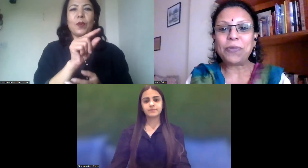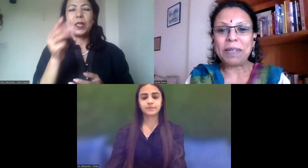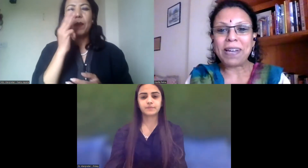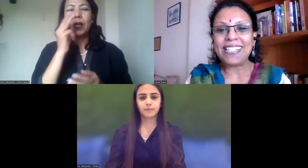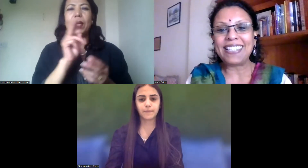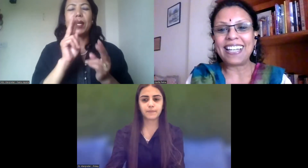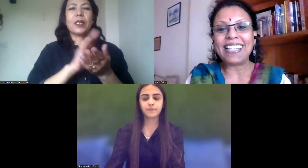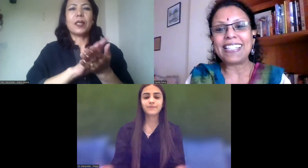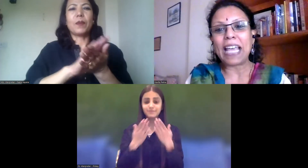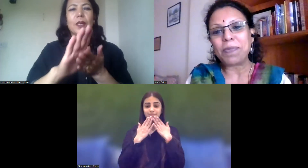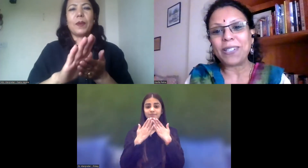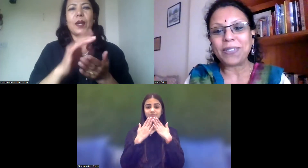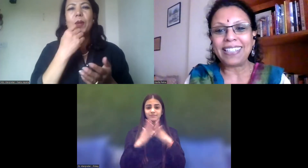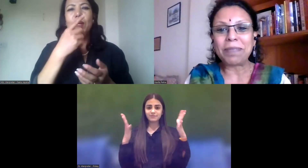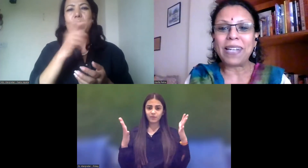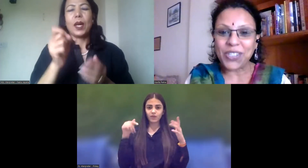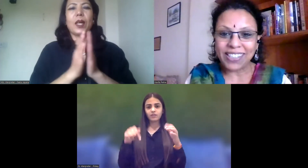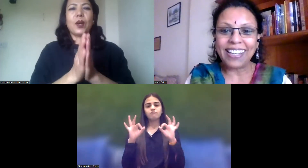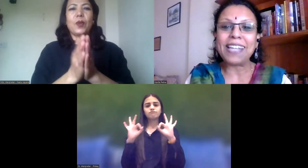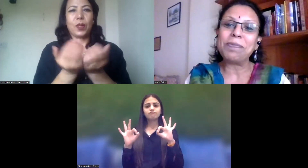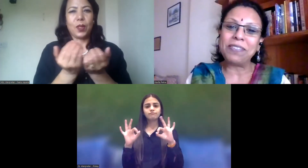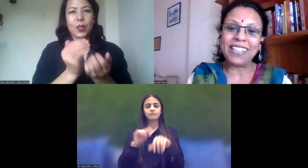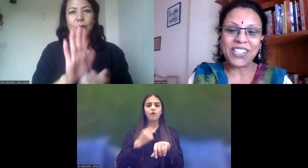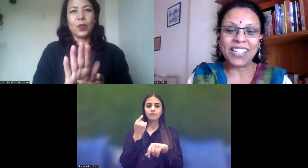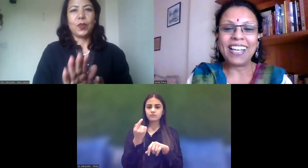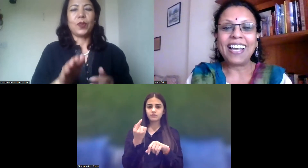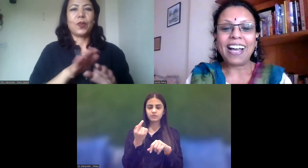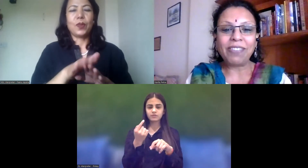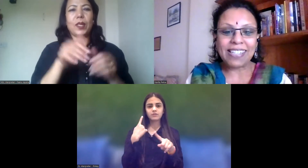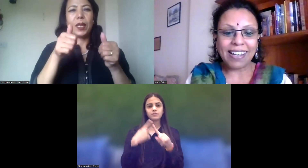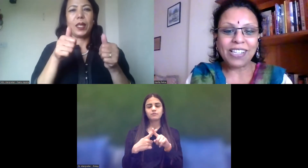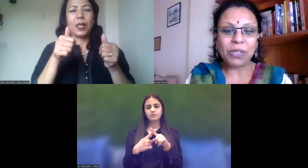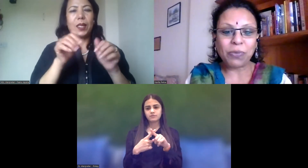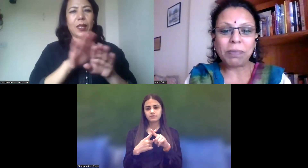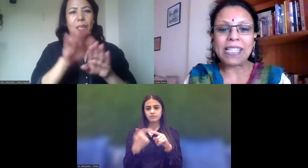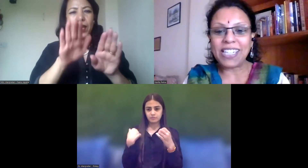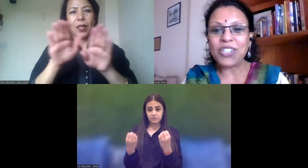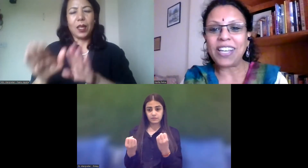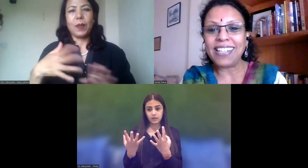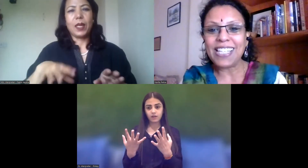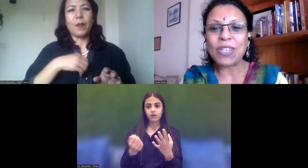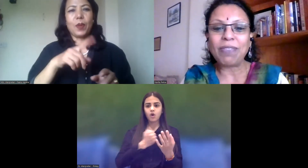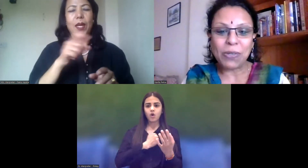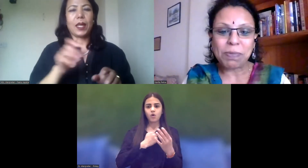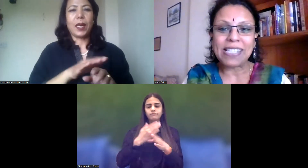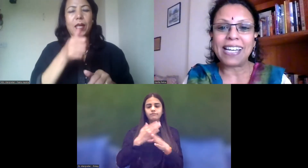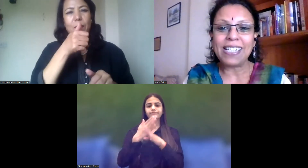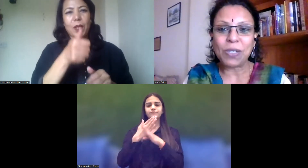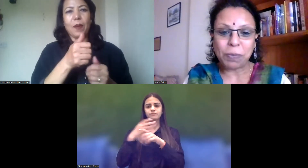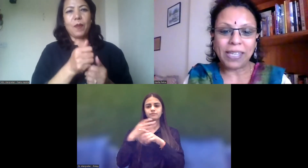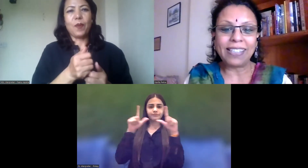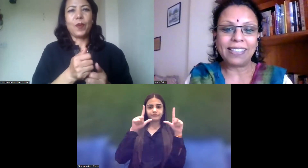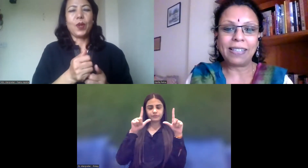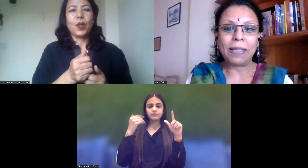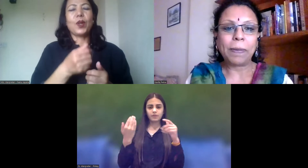Thank you very much. It's absolutely a pleasure and a privilege. I will start with my screen sharing, so I will use my slides